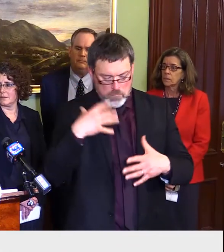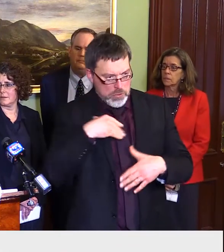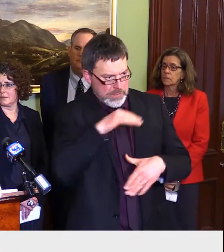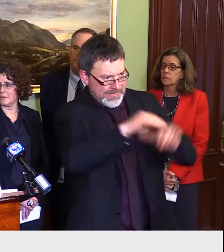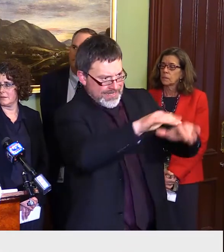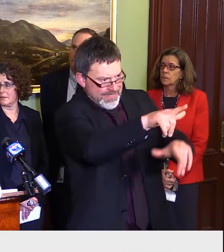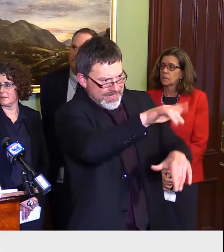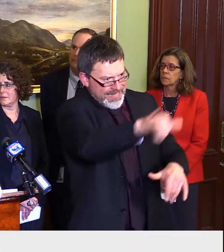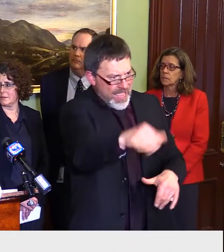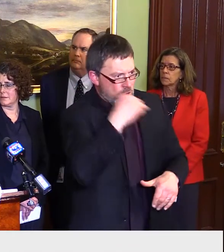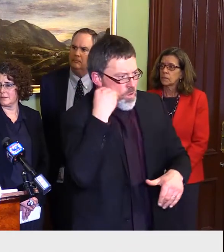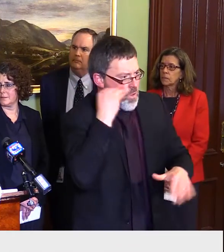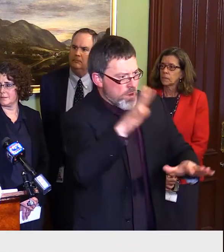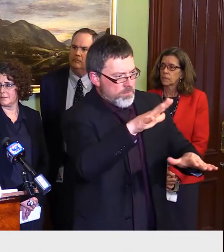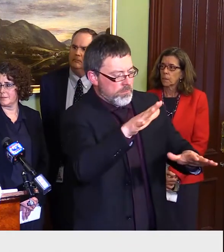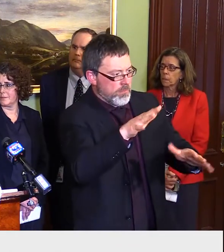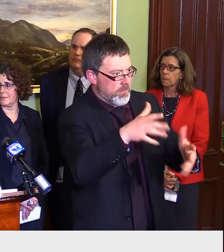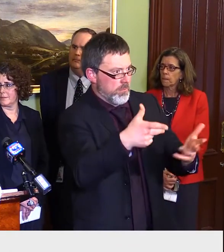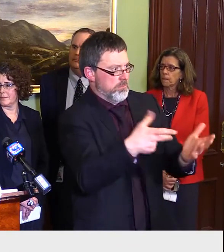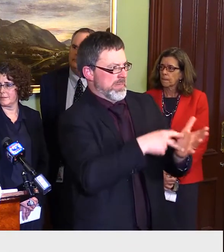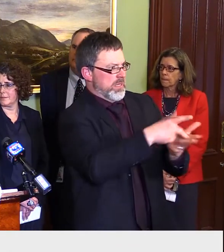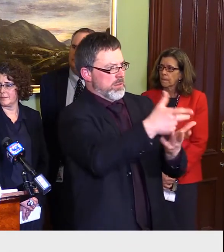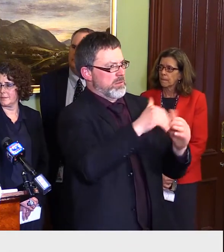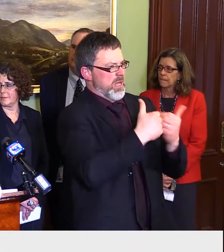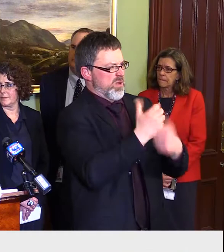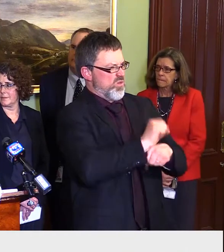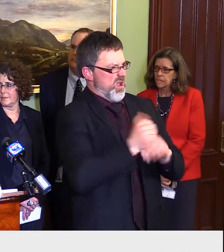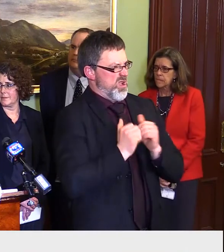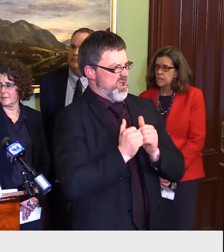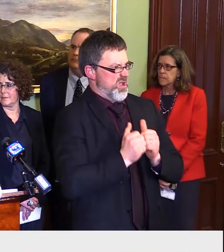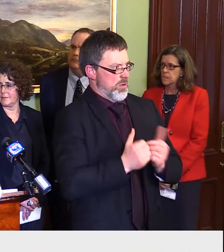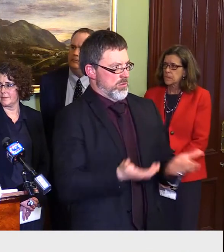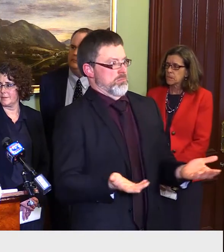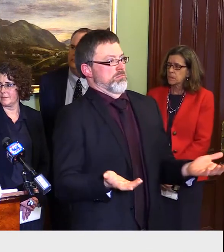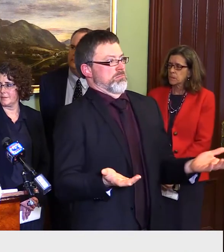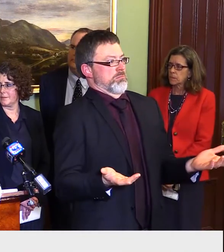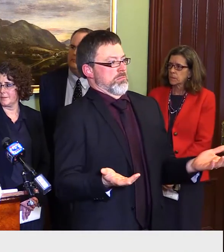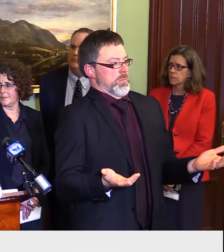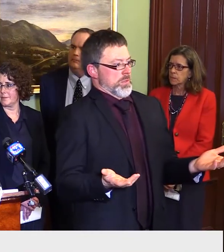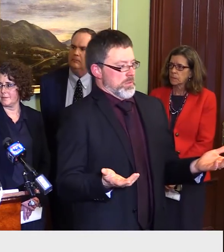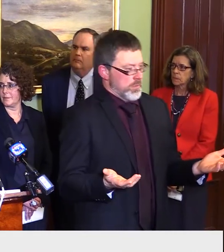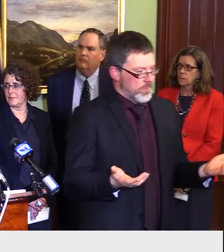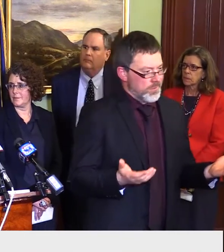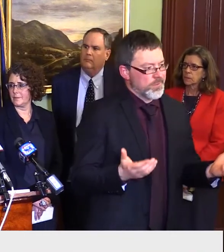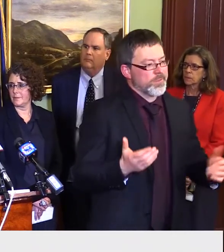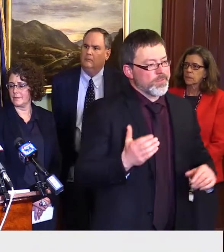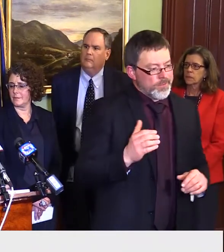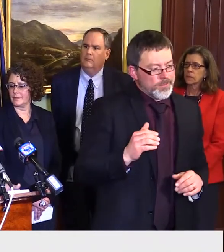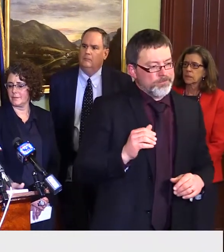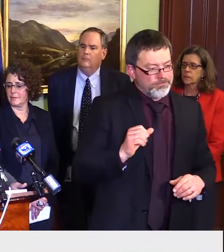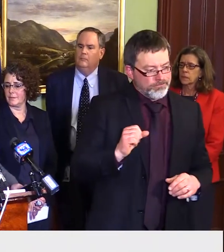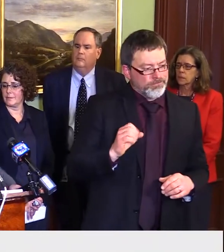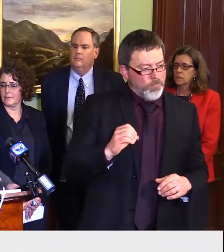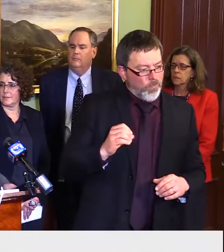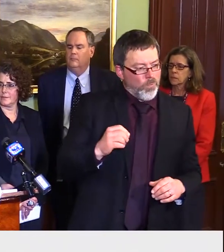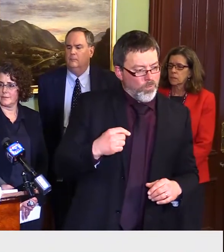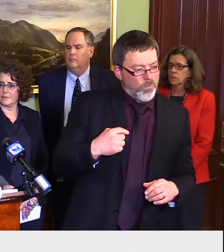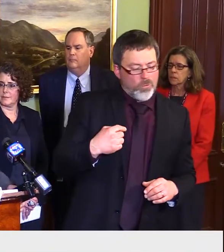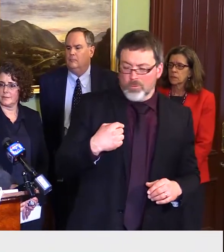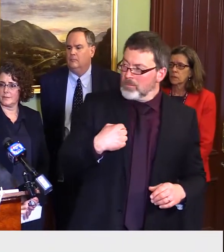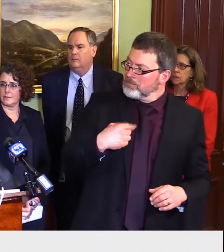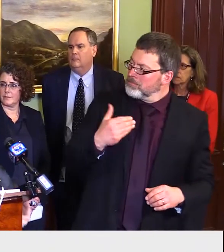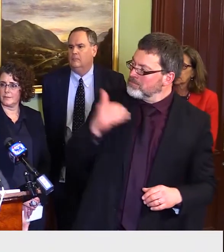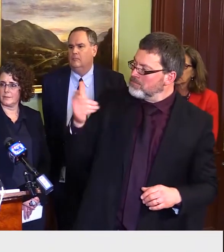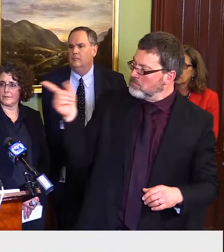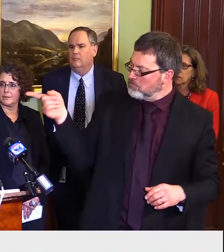We think we found a way with the legislature's help, and Commissioner Harrington, maybe you could respond. Sure, thank you, Governor. So I'll have